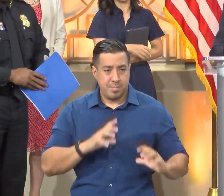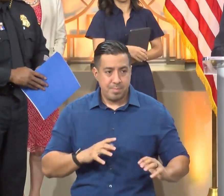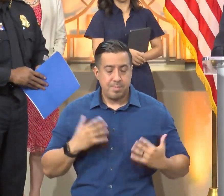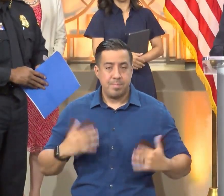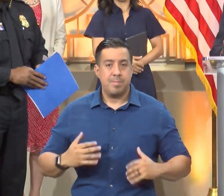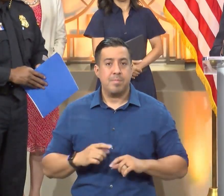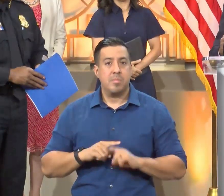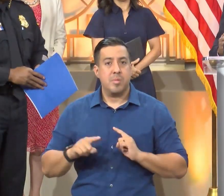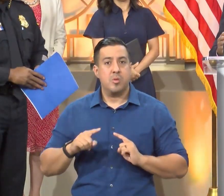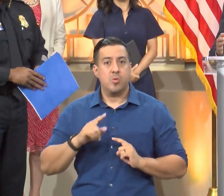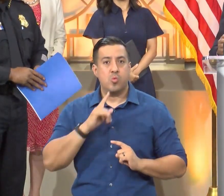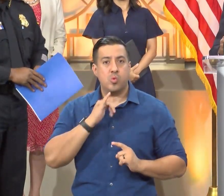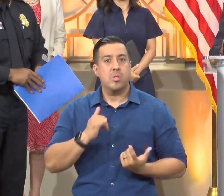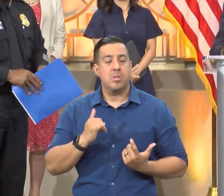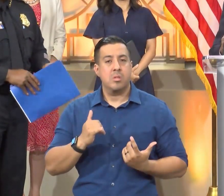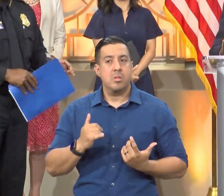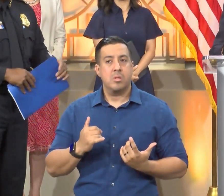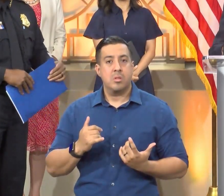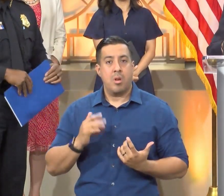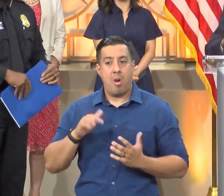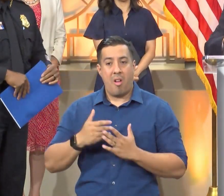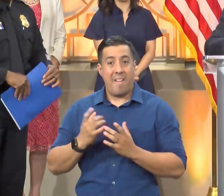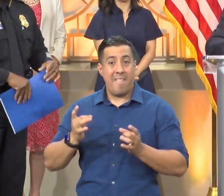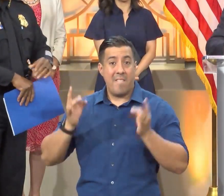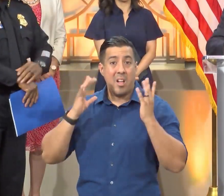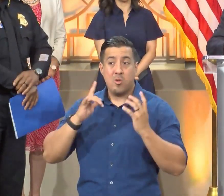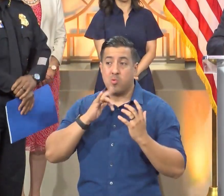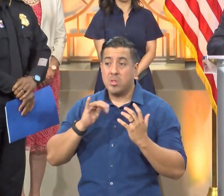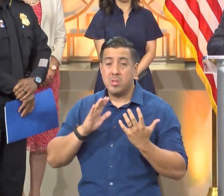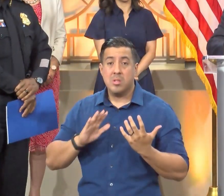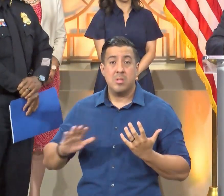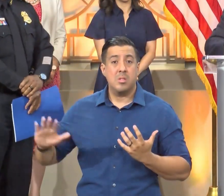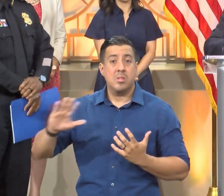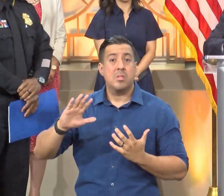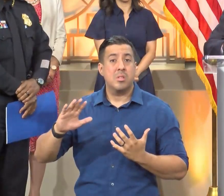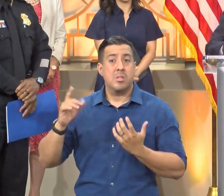me just even extend that even further. The violence has been taking place